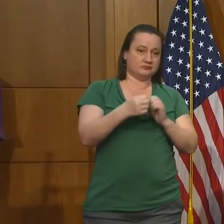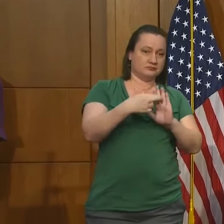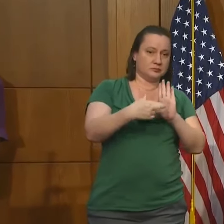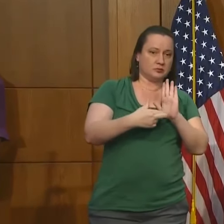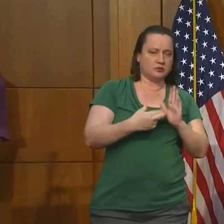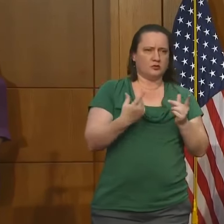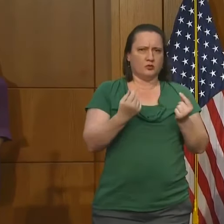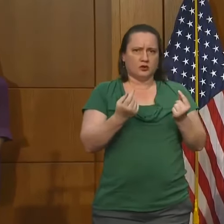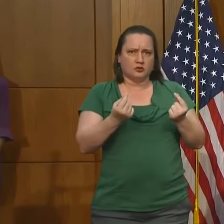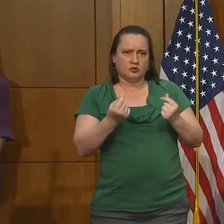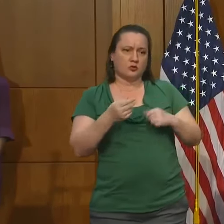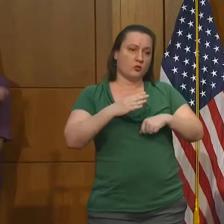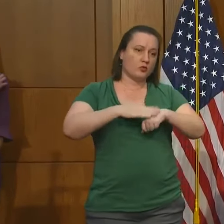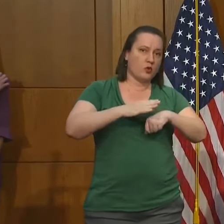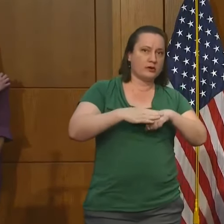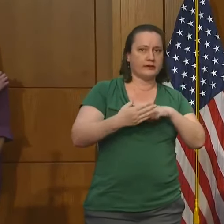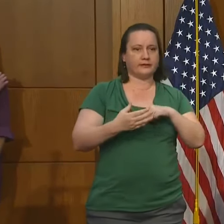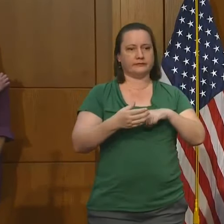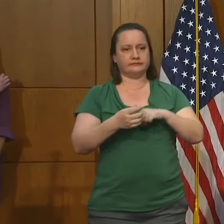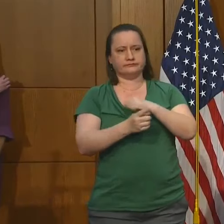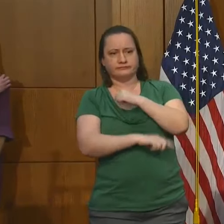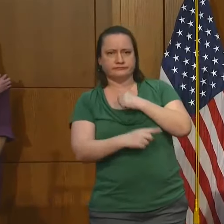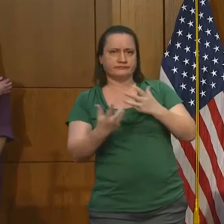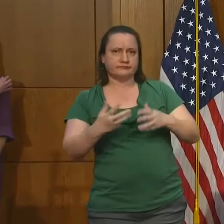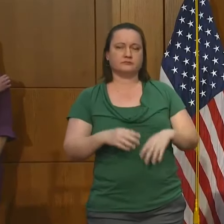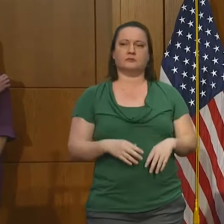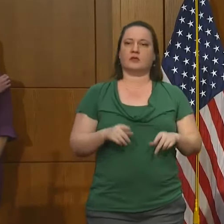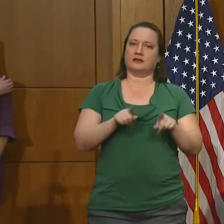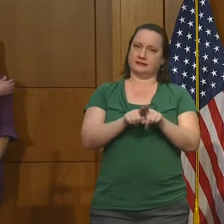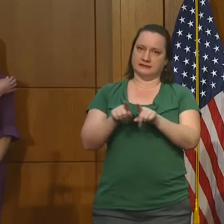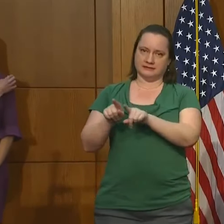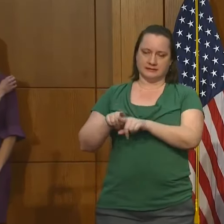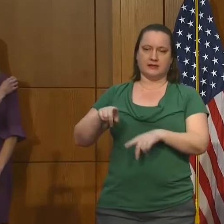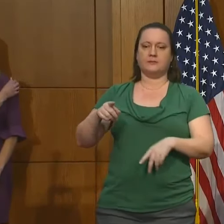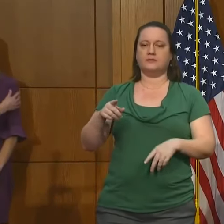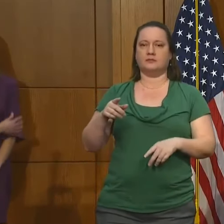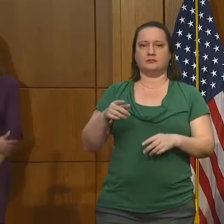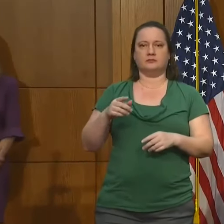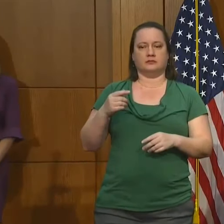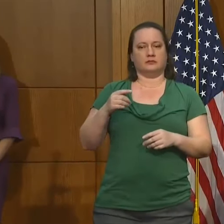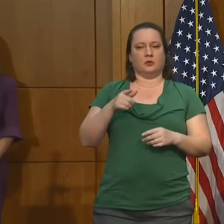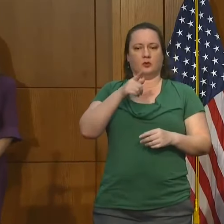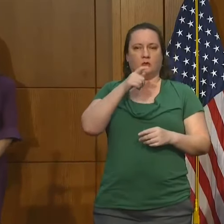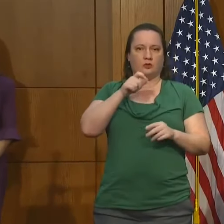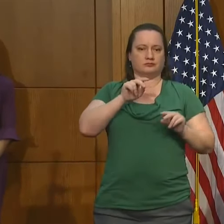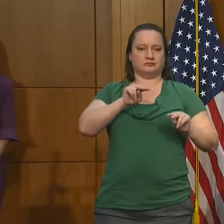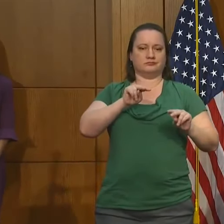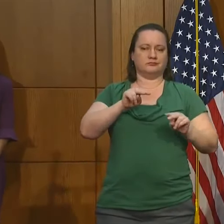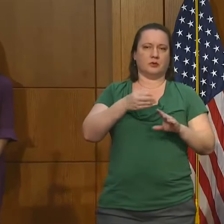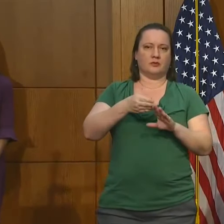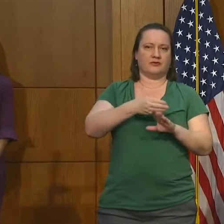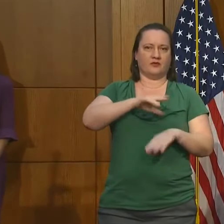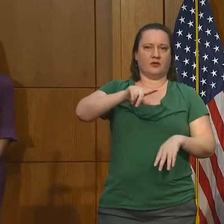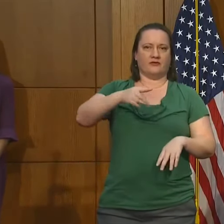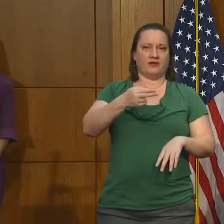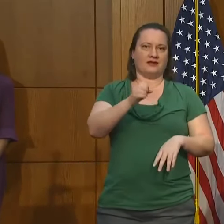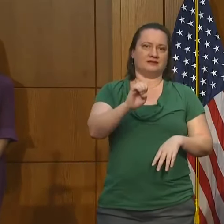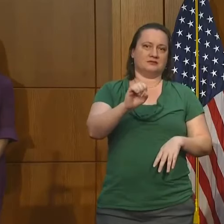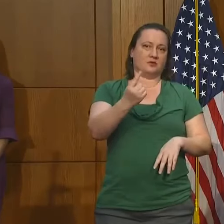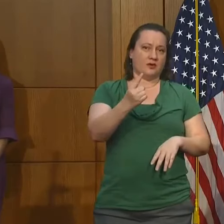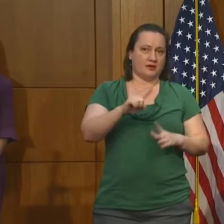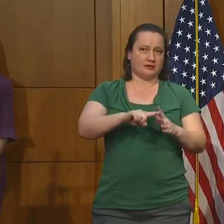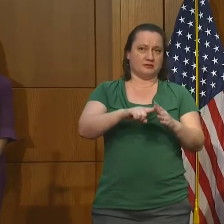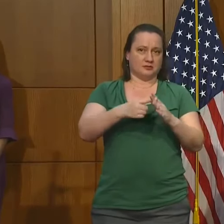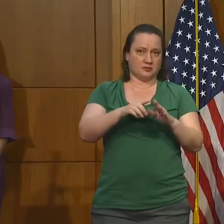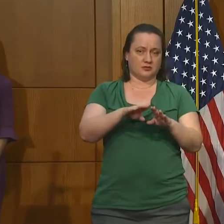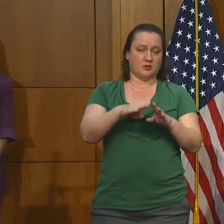enforced the restrictions prior to phase one, Henry. Our executive order will give our